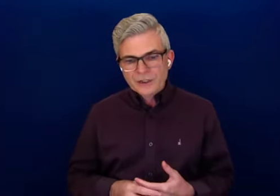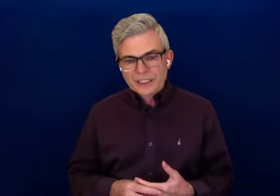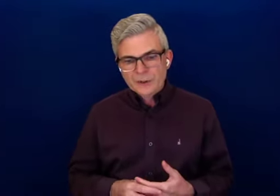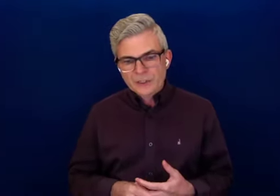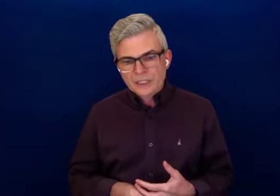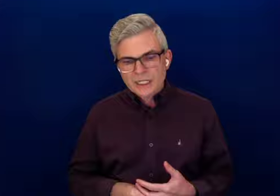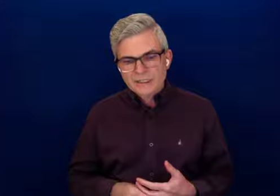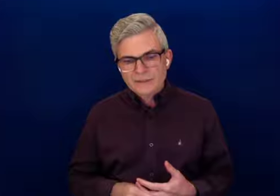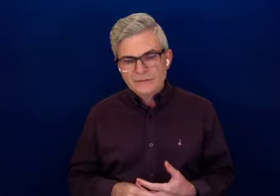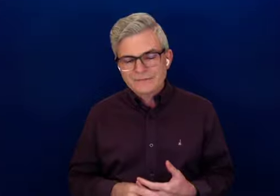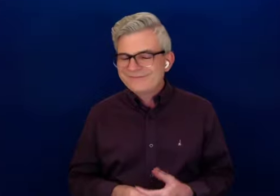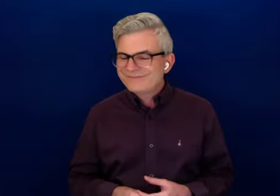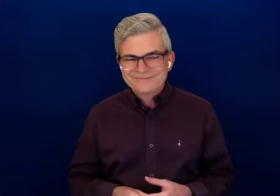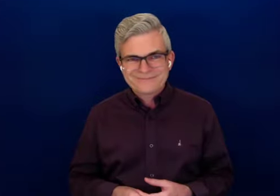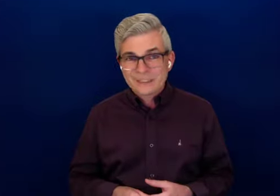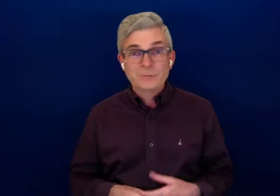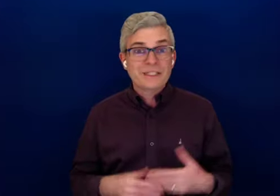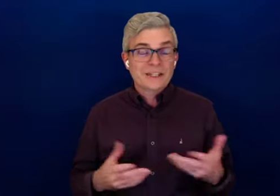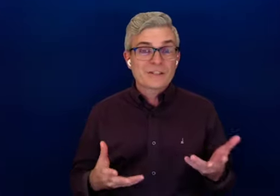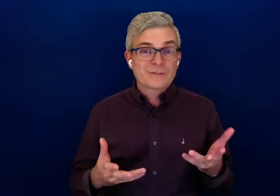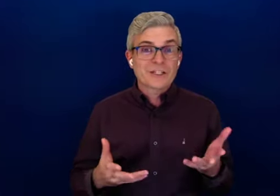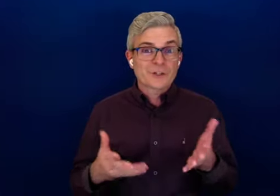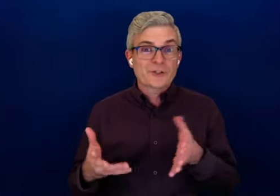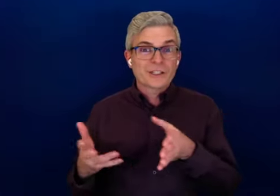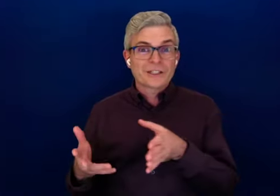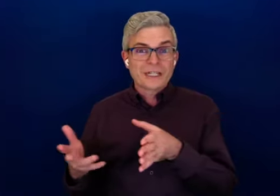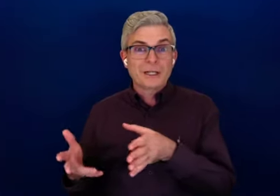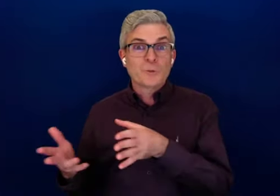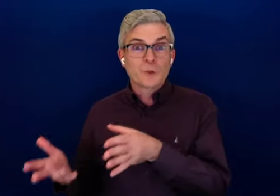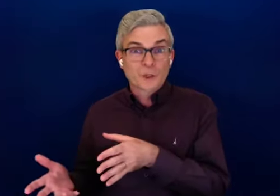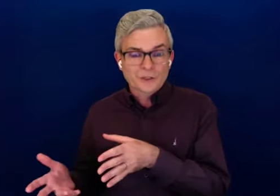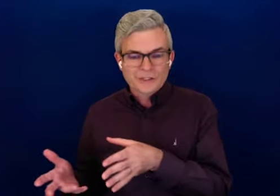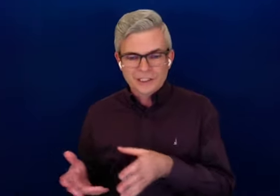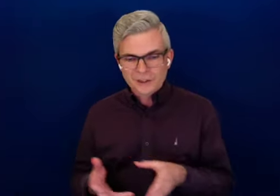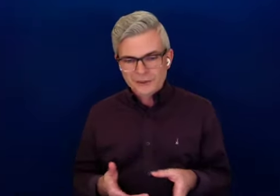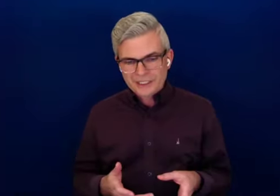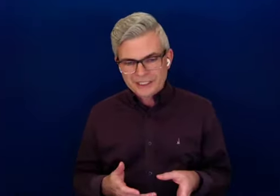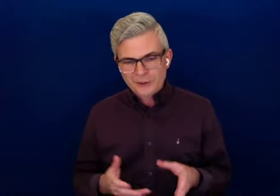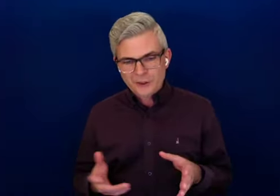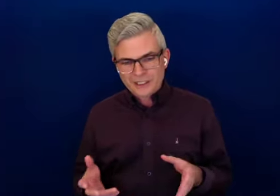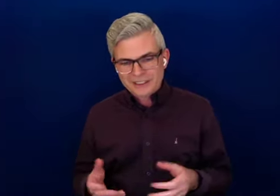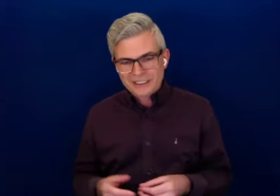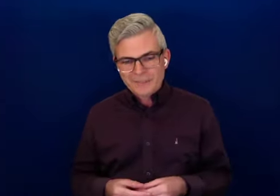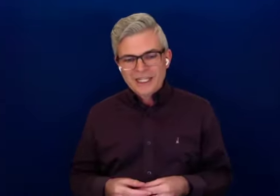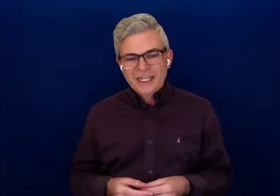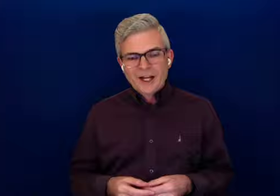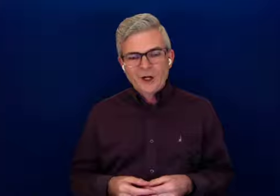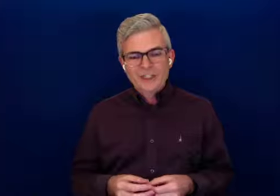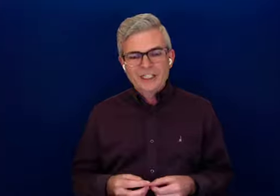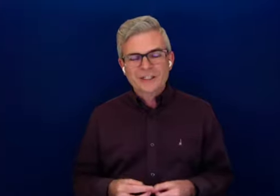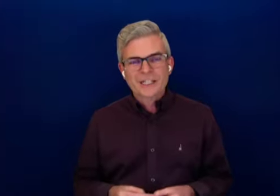Articulate your client. It would be nice if I could articulate my words clearly and correctly. Articulate